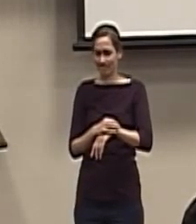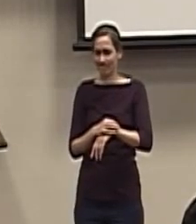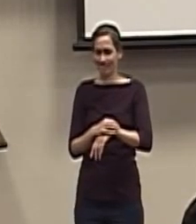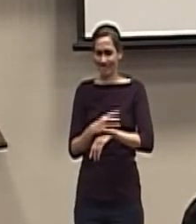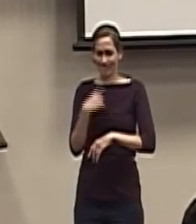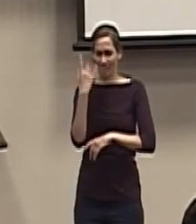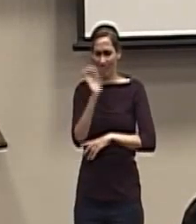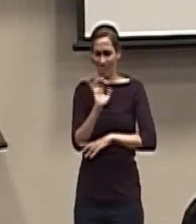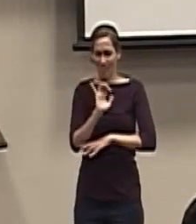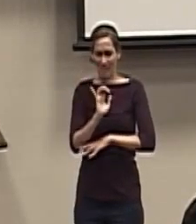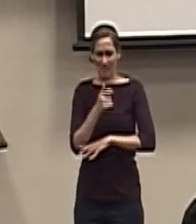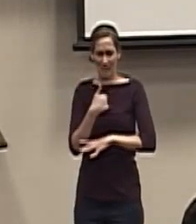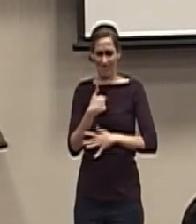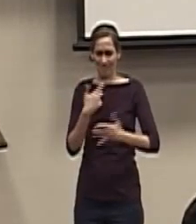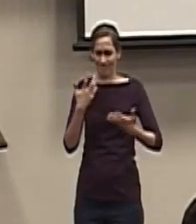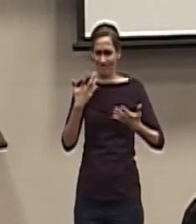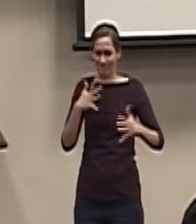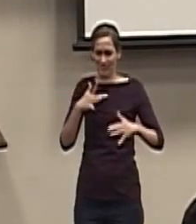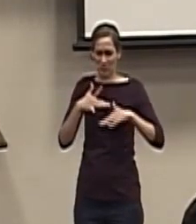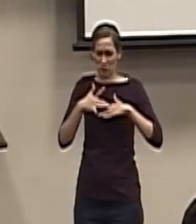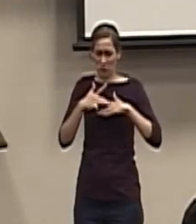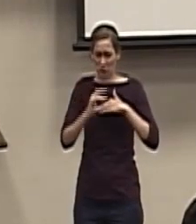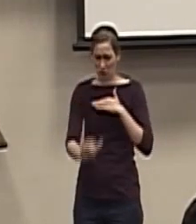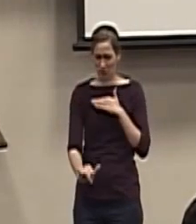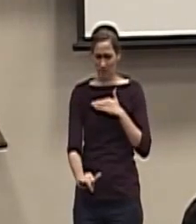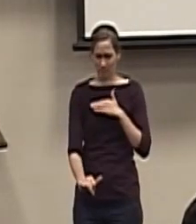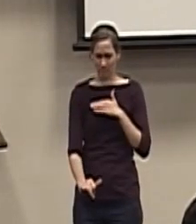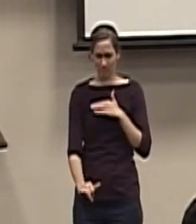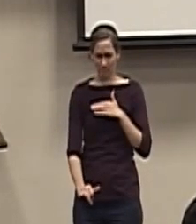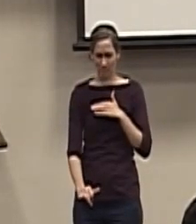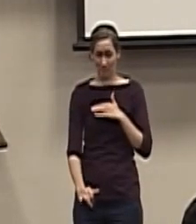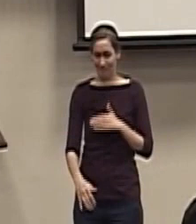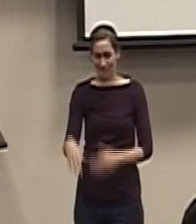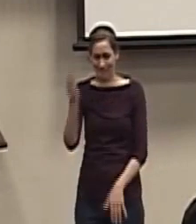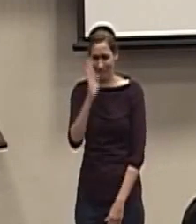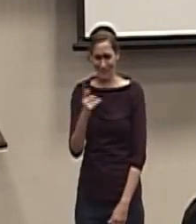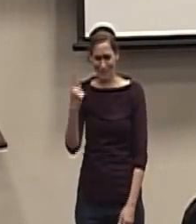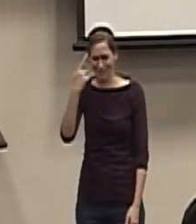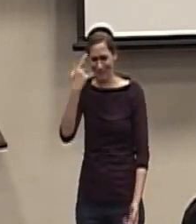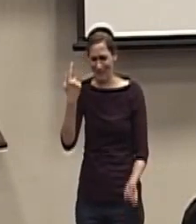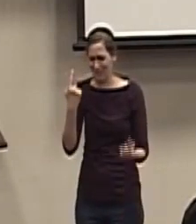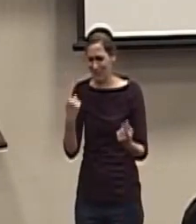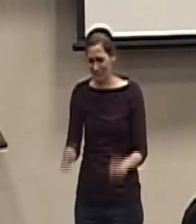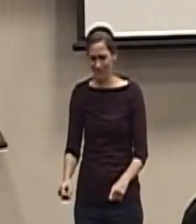looks like I'm done ahead of time. And I never thought that would be the case.